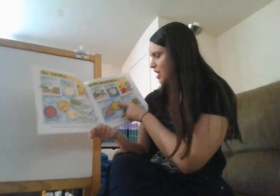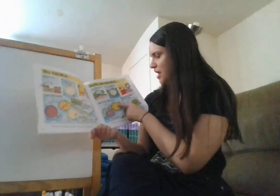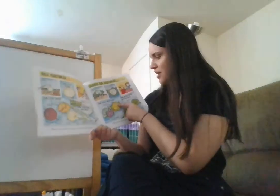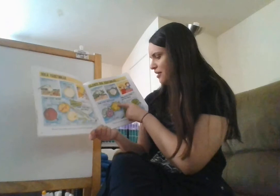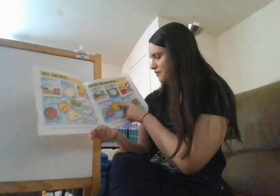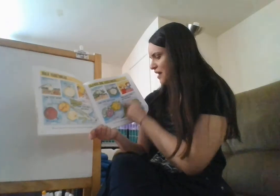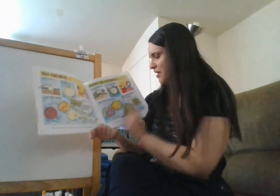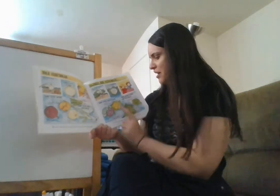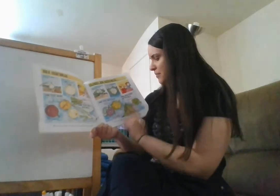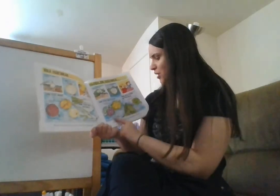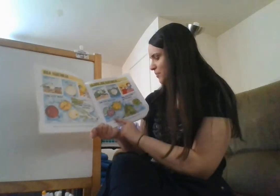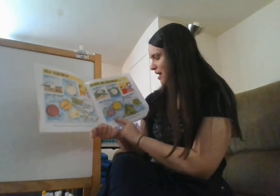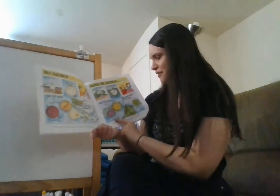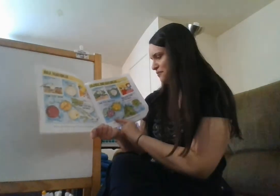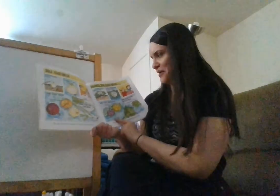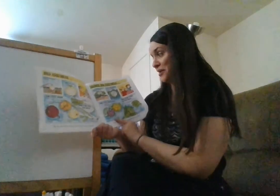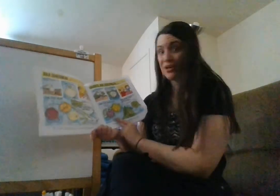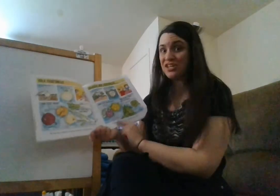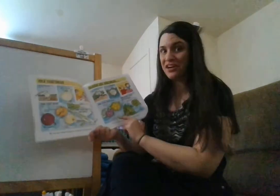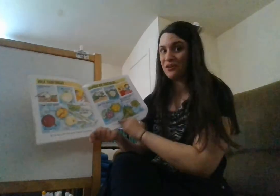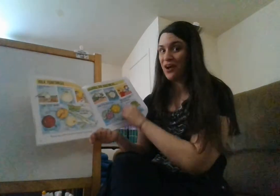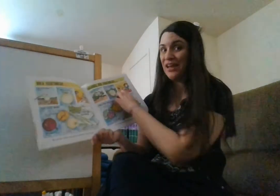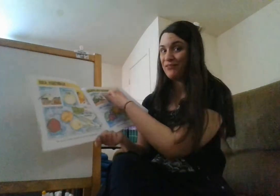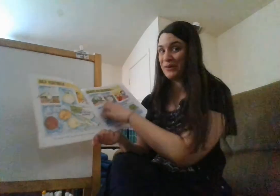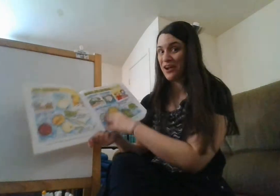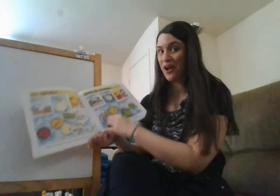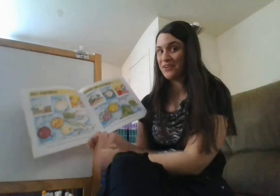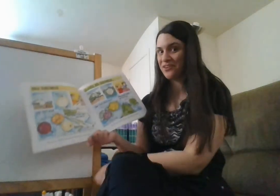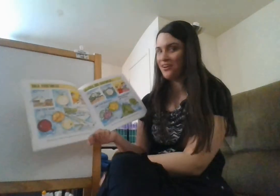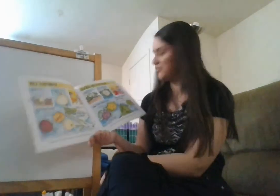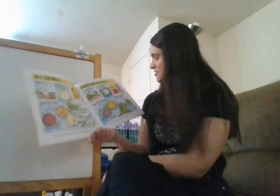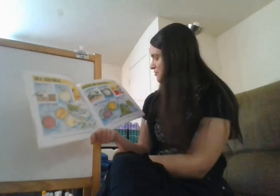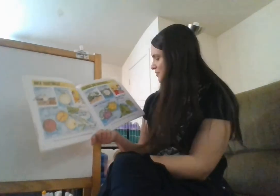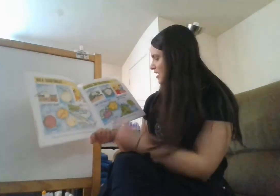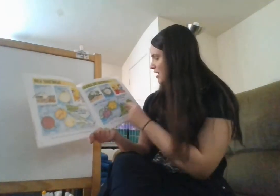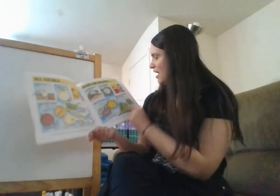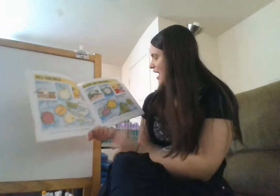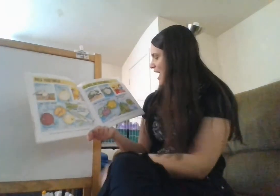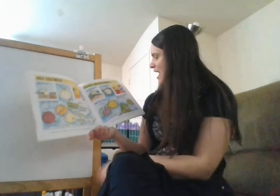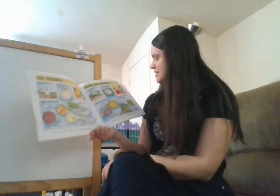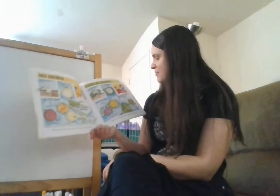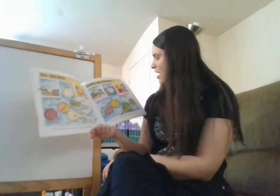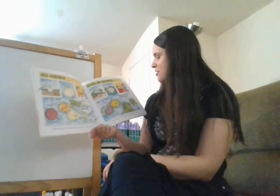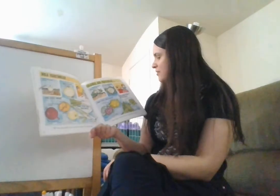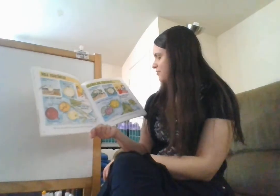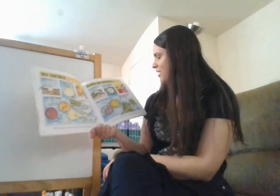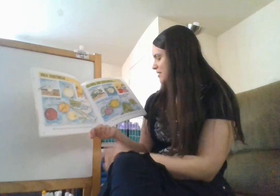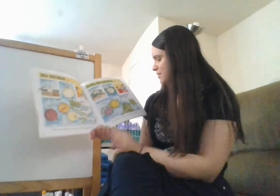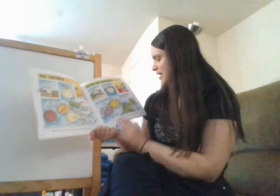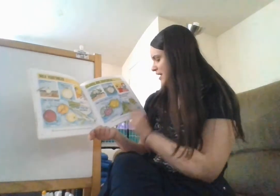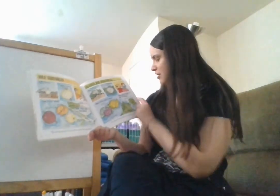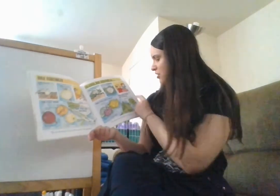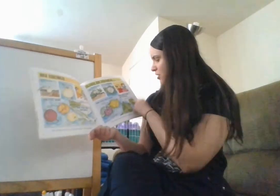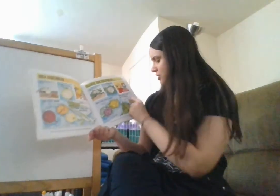cheddar cauliflower, purple cauliflower. Bet you didn't know cauliflower could come in different colors. And some other flower buds we can eat are